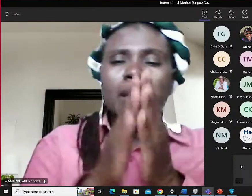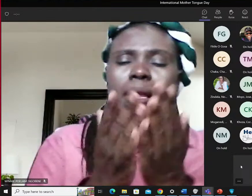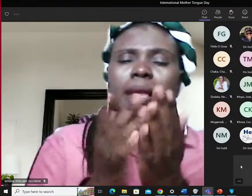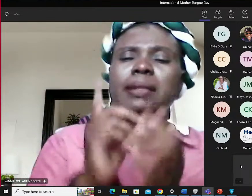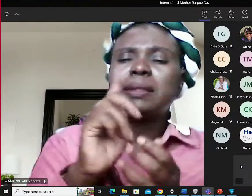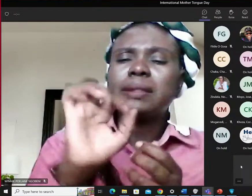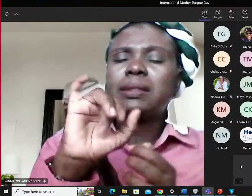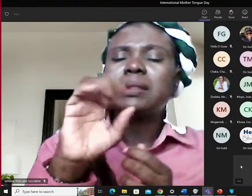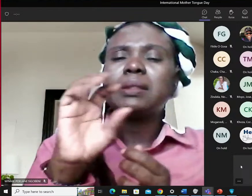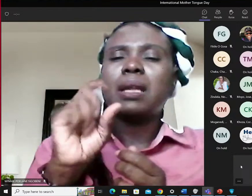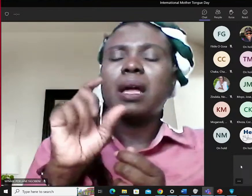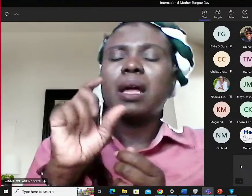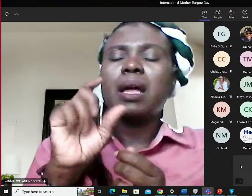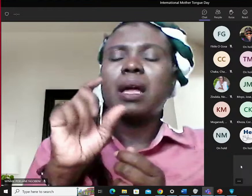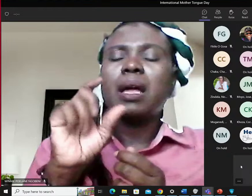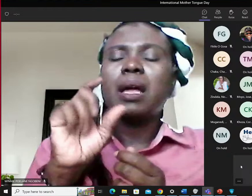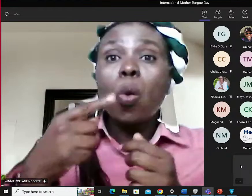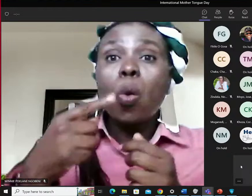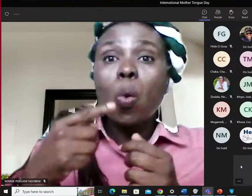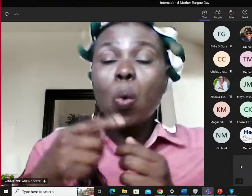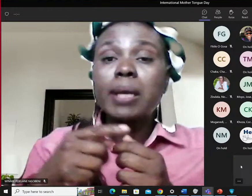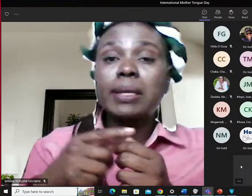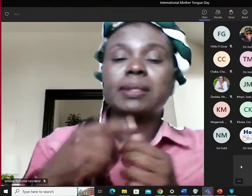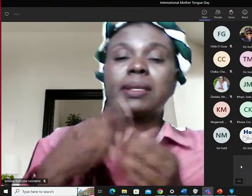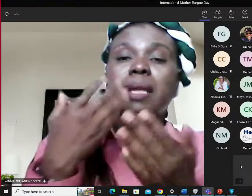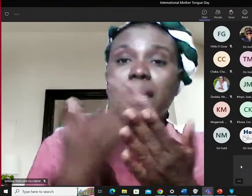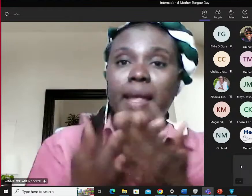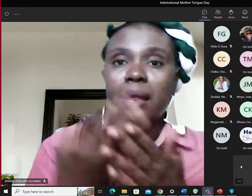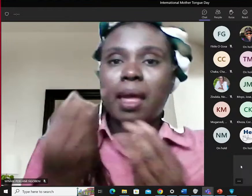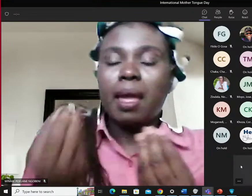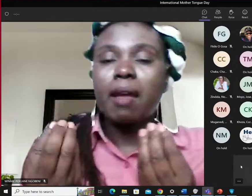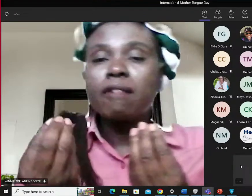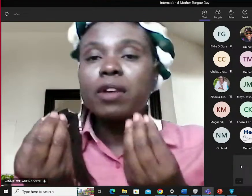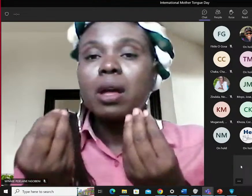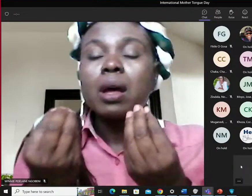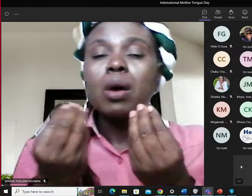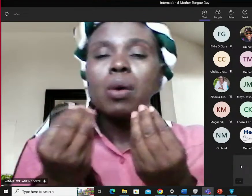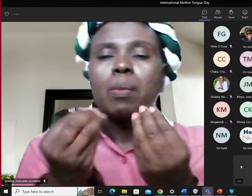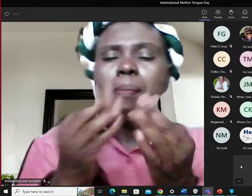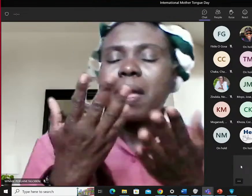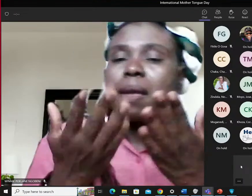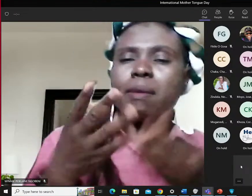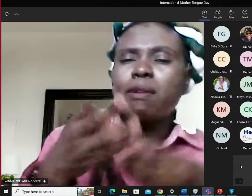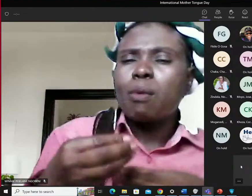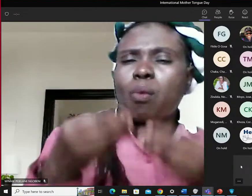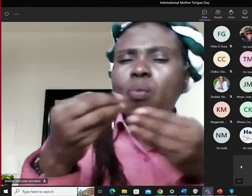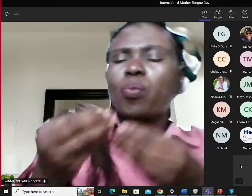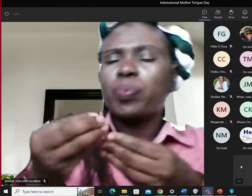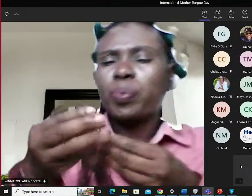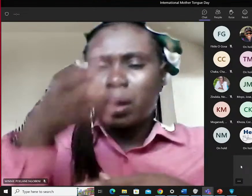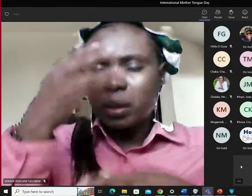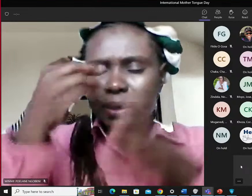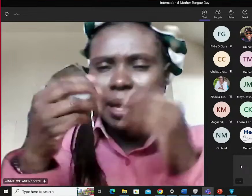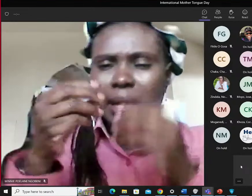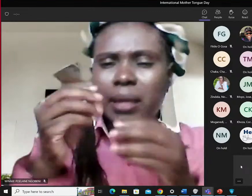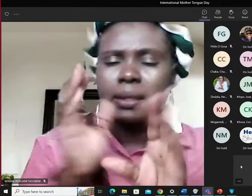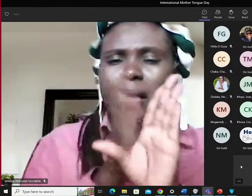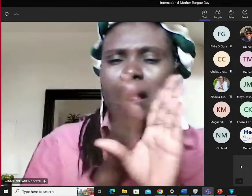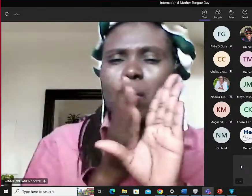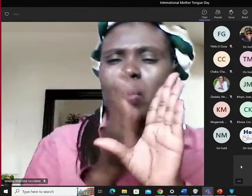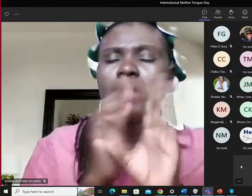next to him, let's say going through a module of even psychology,